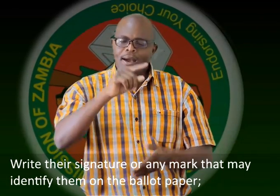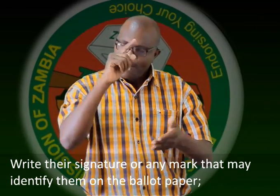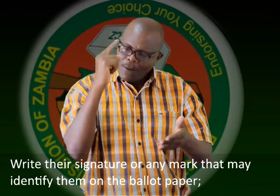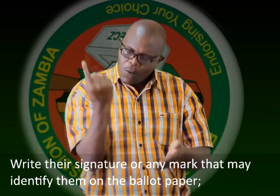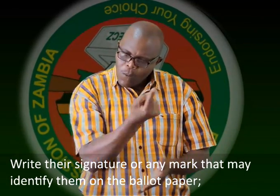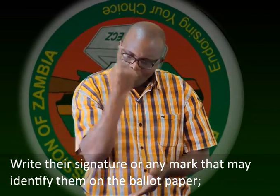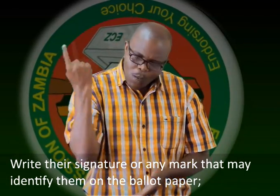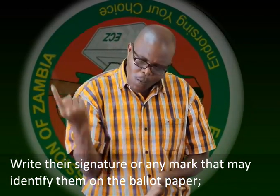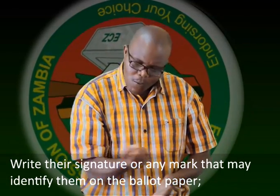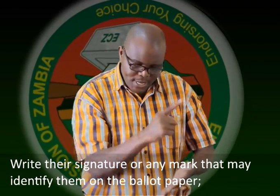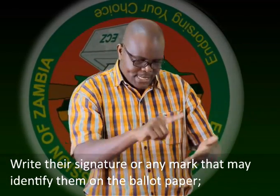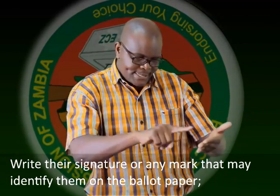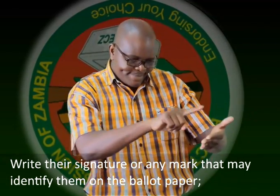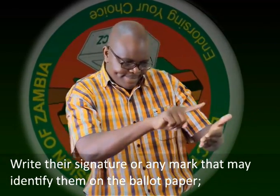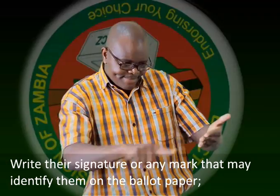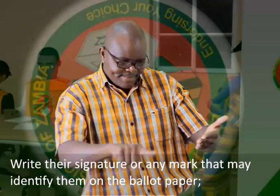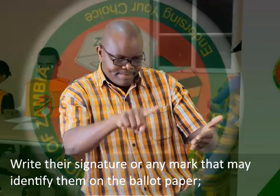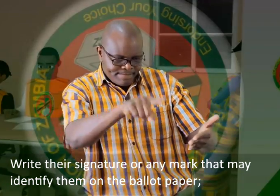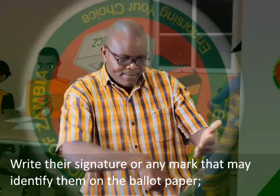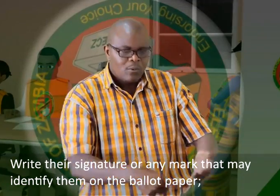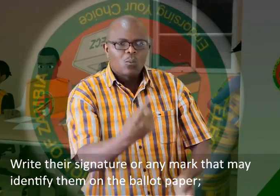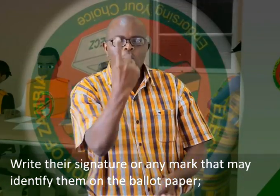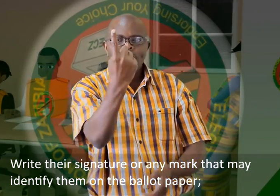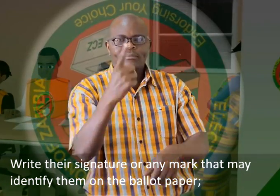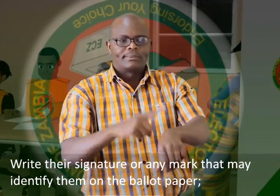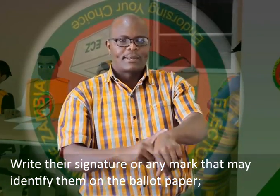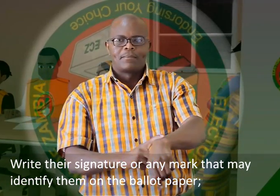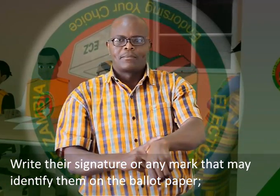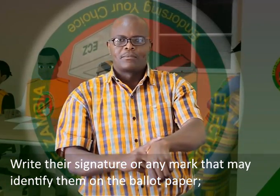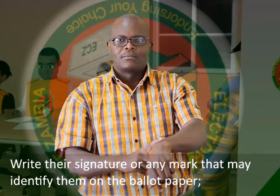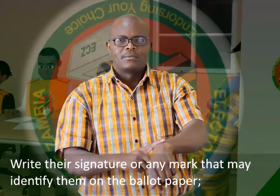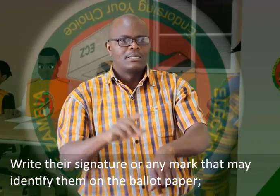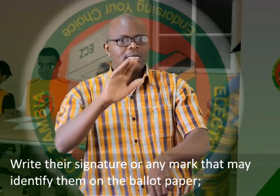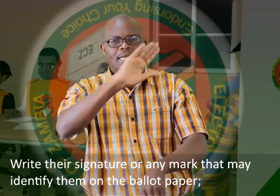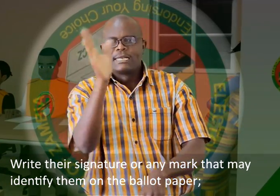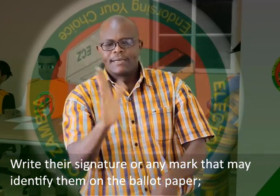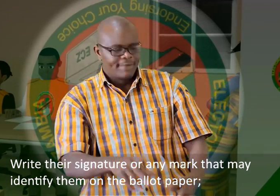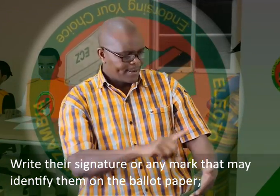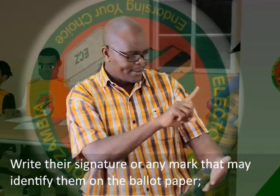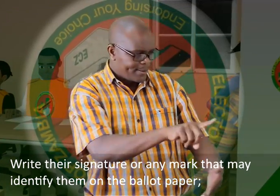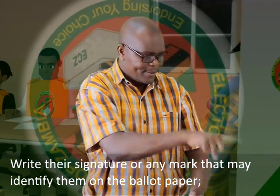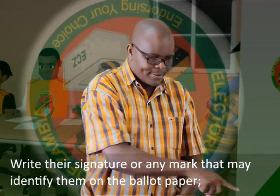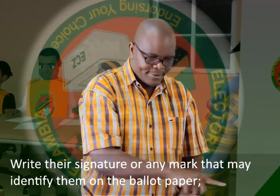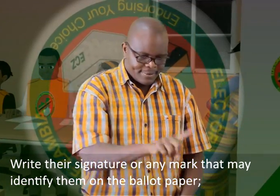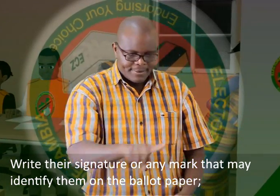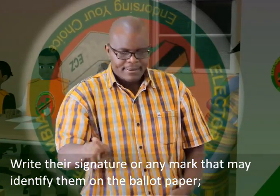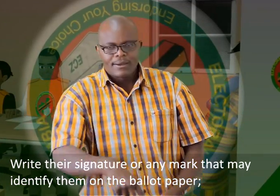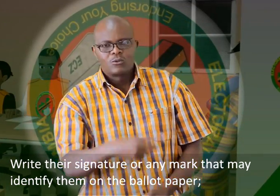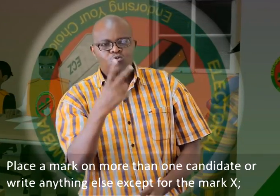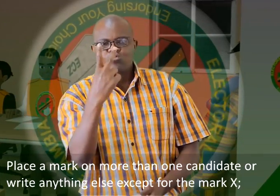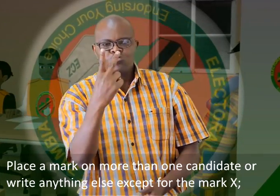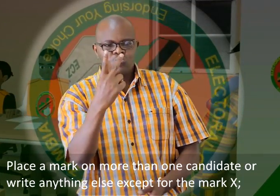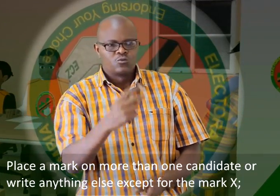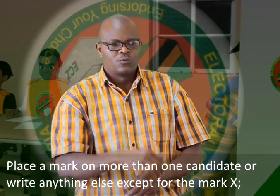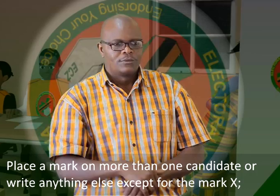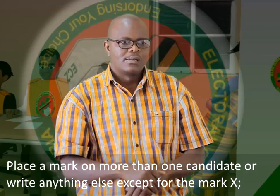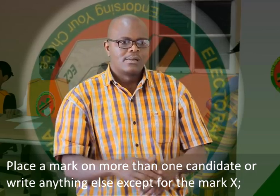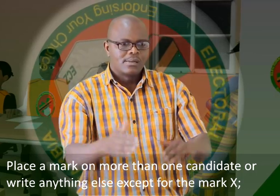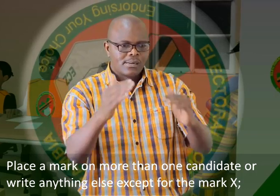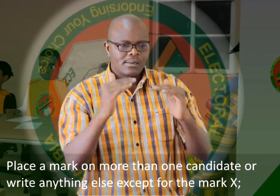write their signature or any mark that may identify them on the ballot paper, Place a mark on more than one